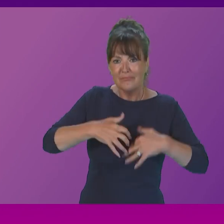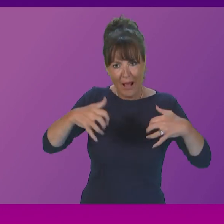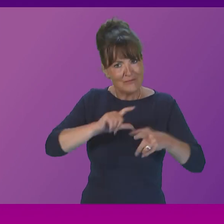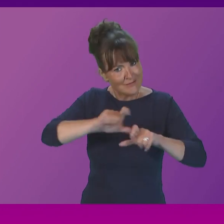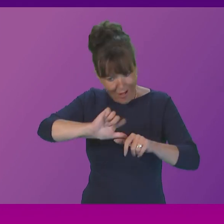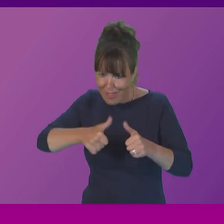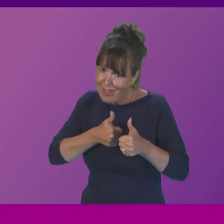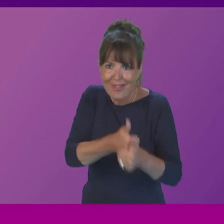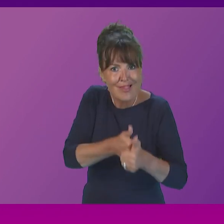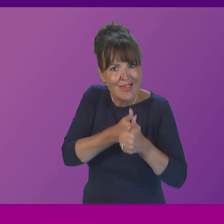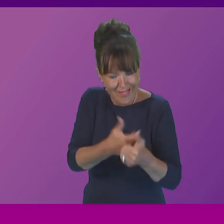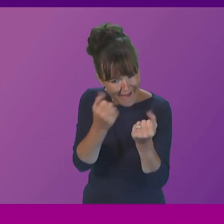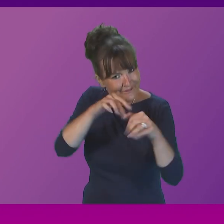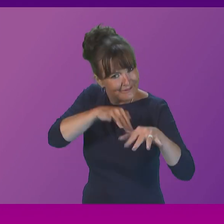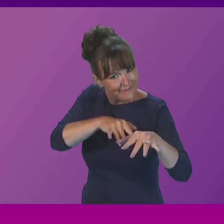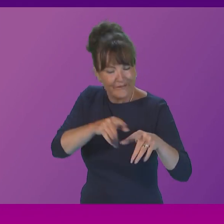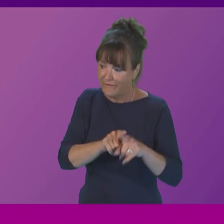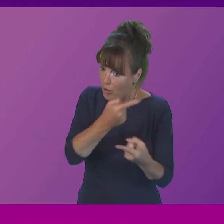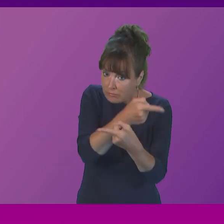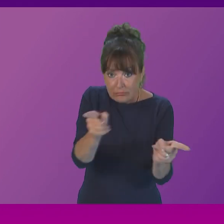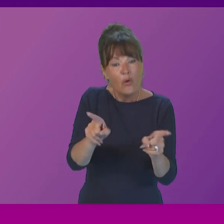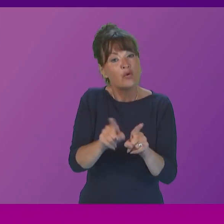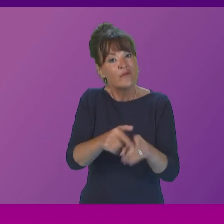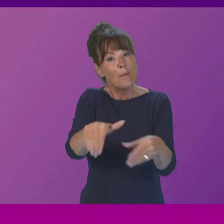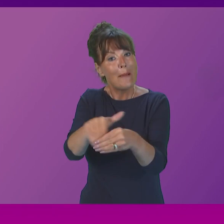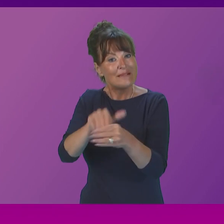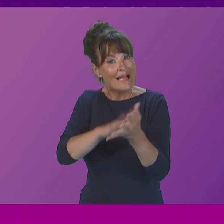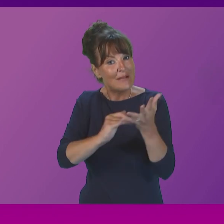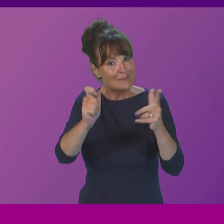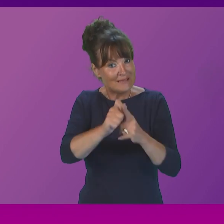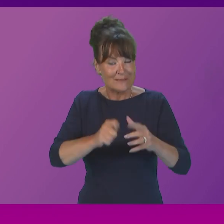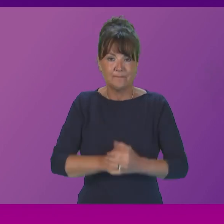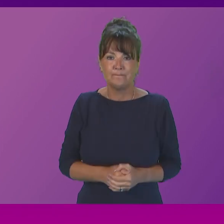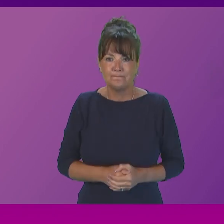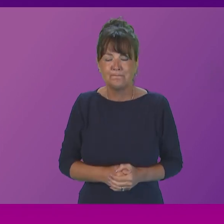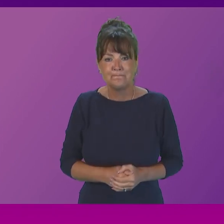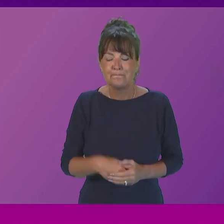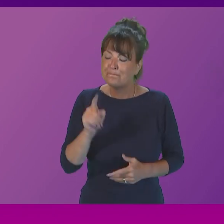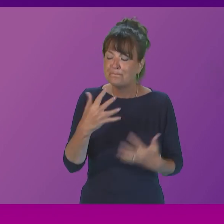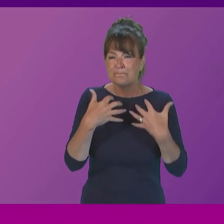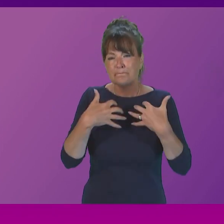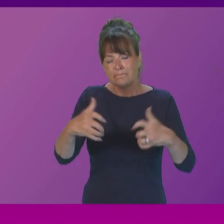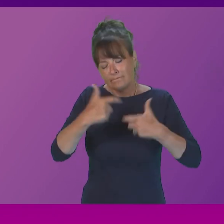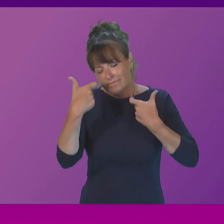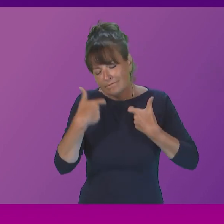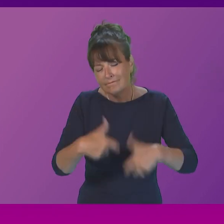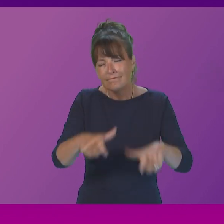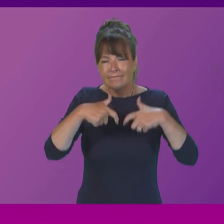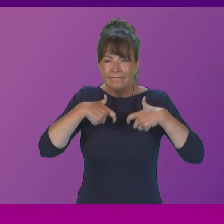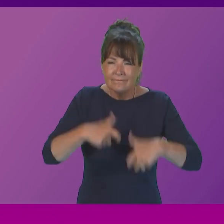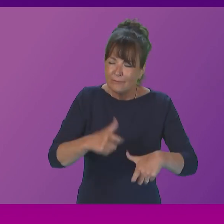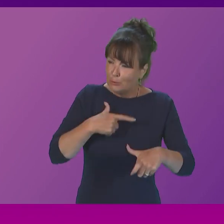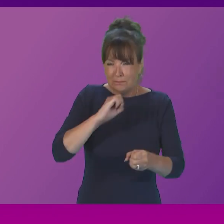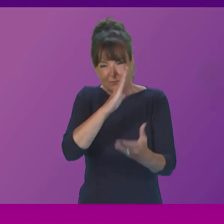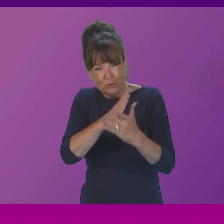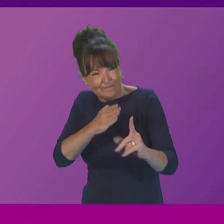this Parliament and its members. Now, the Parliament continues to strive to build on its ambition to secure